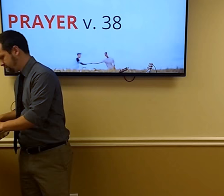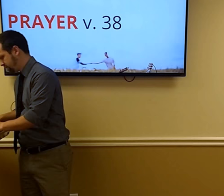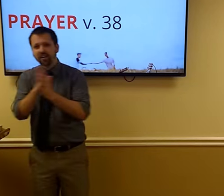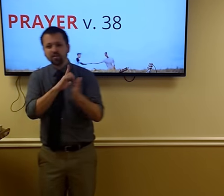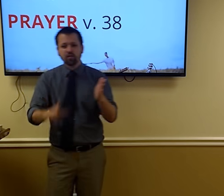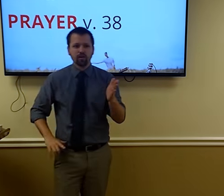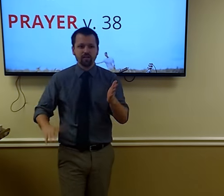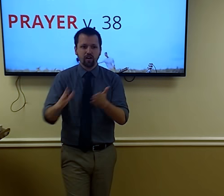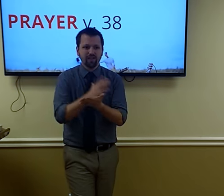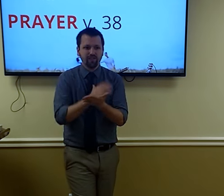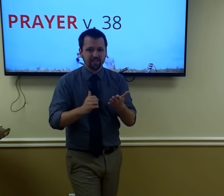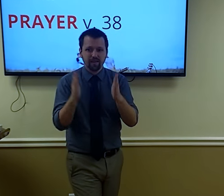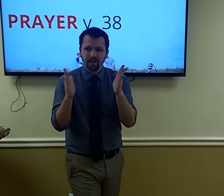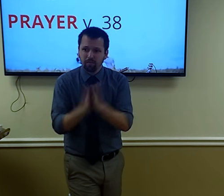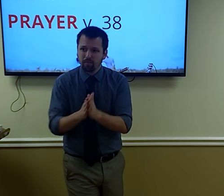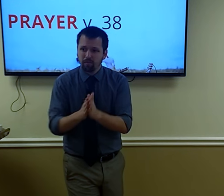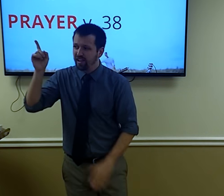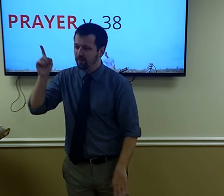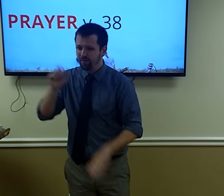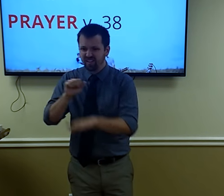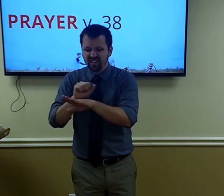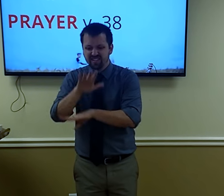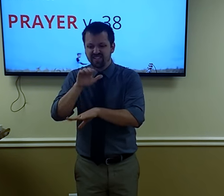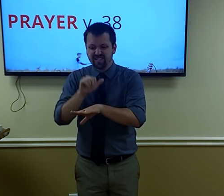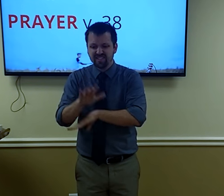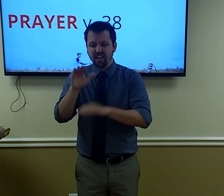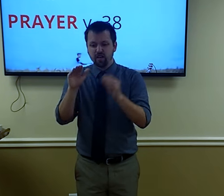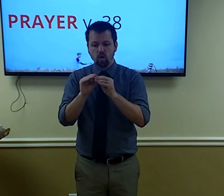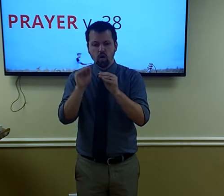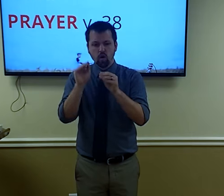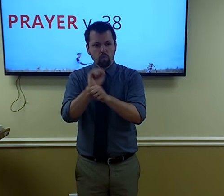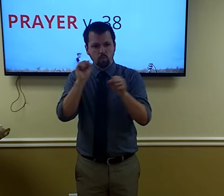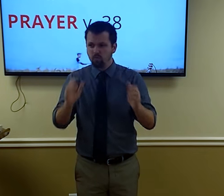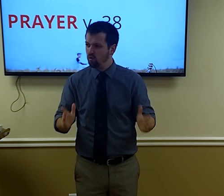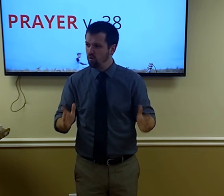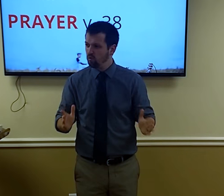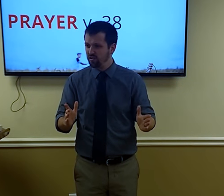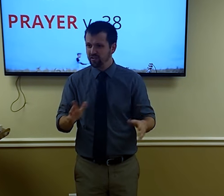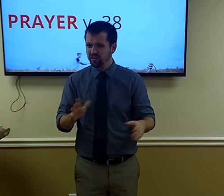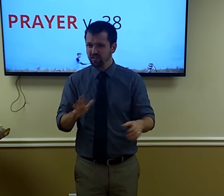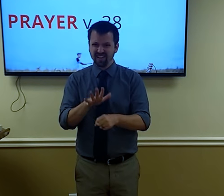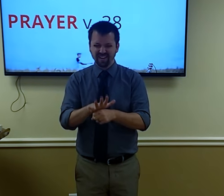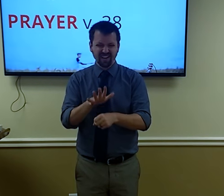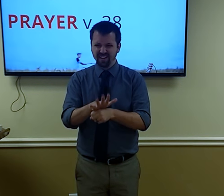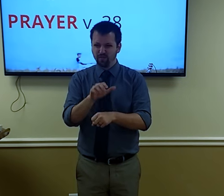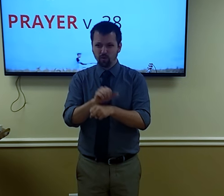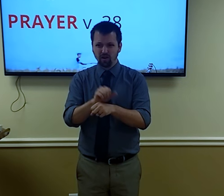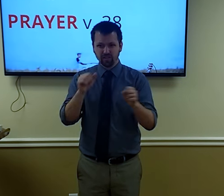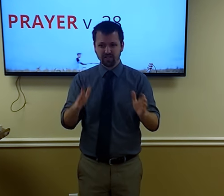Pray to the Lord of the harvest. Pray to him. Send no workers. Not enough workers.